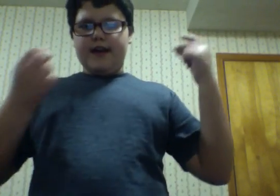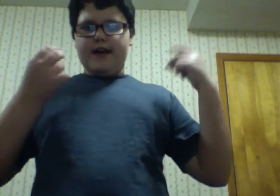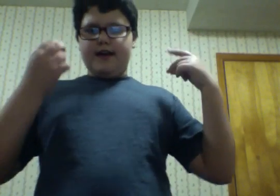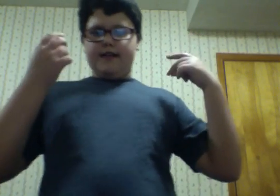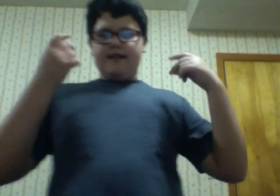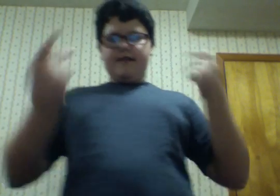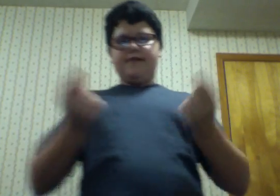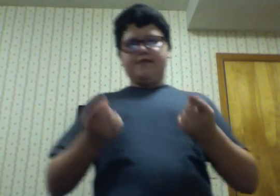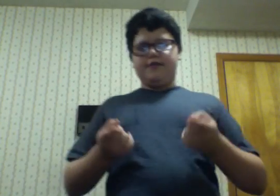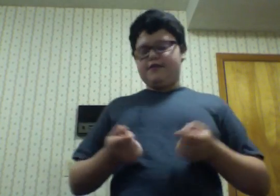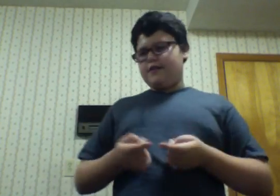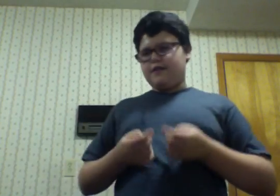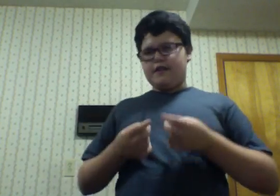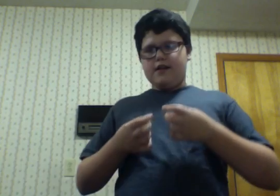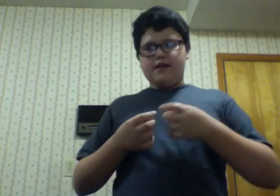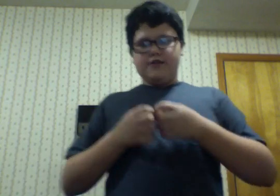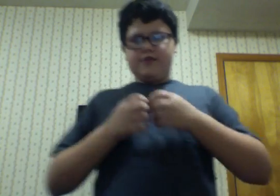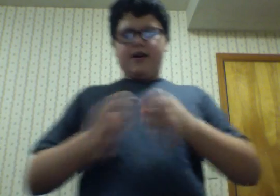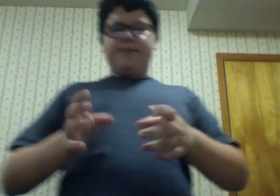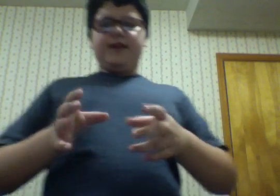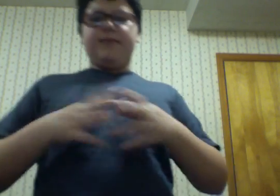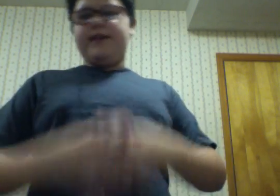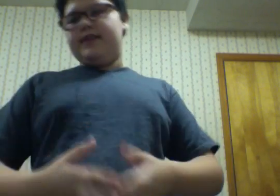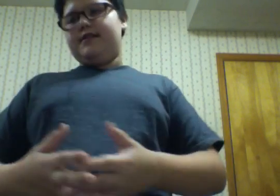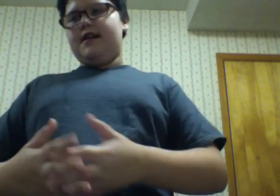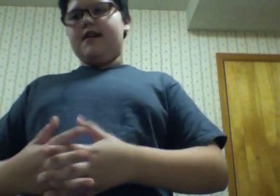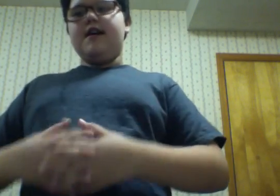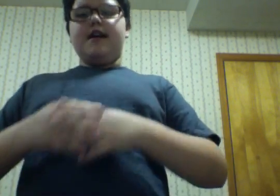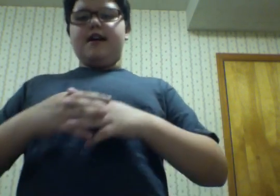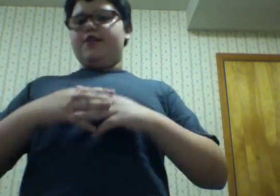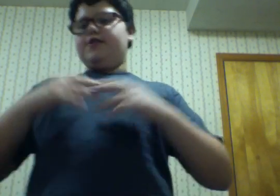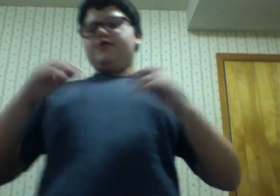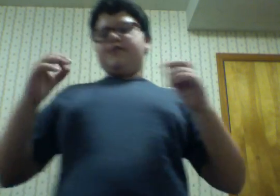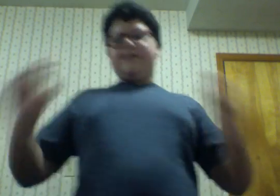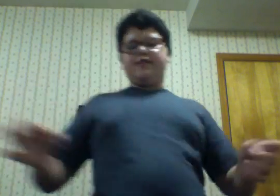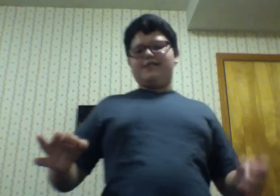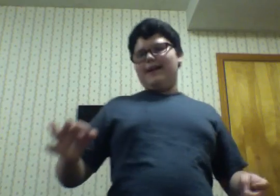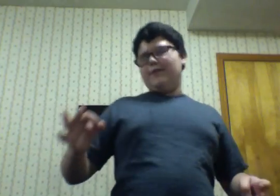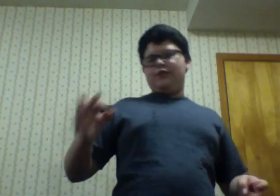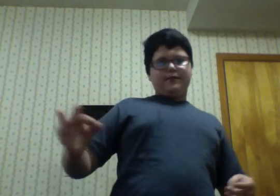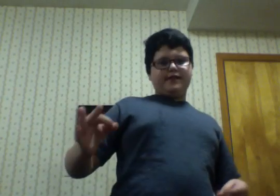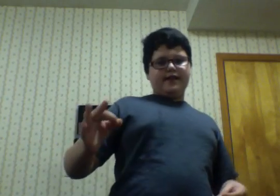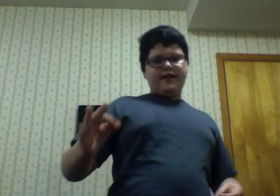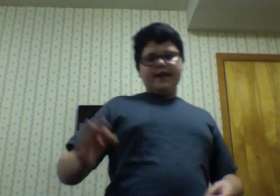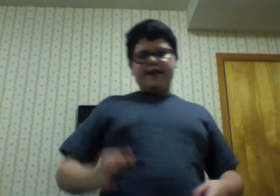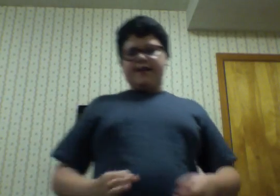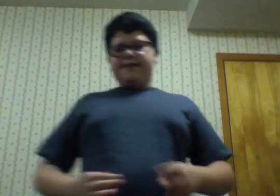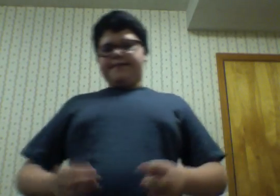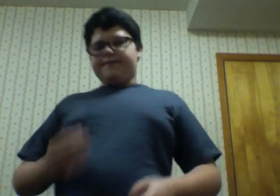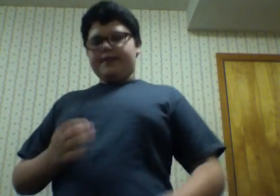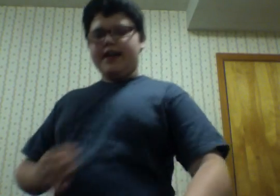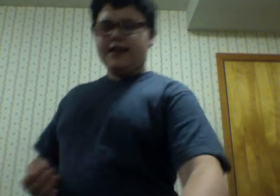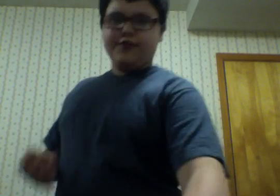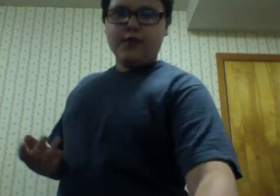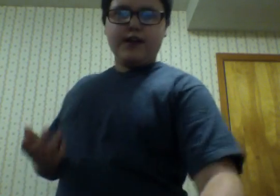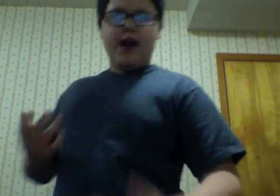And just copy and paste that, and then just have a good time on the website. And if you don't want to copy